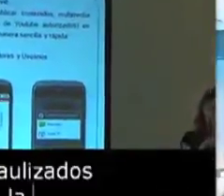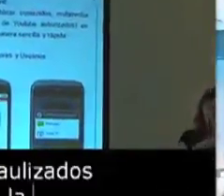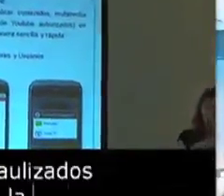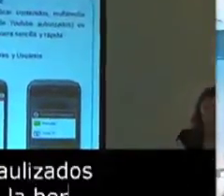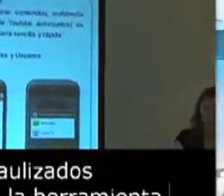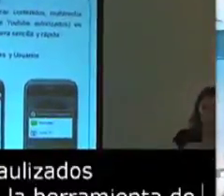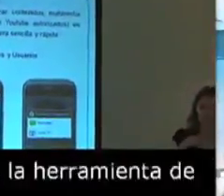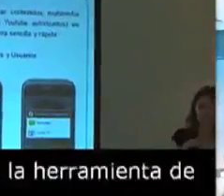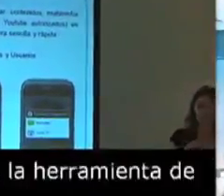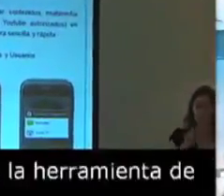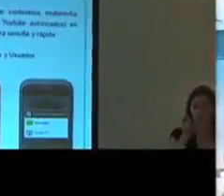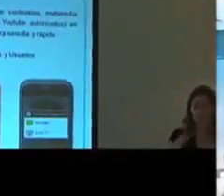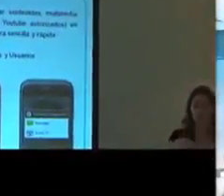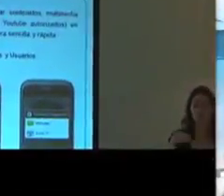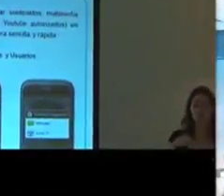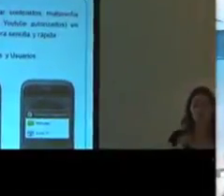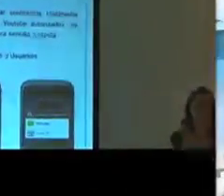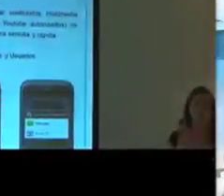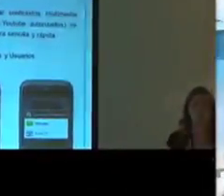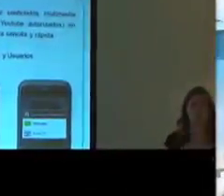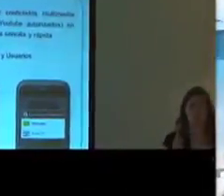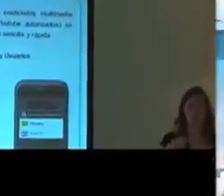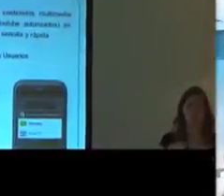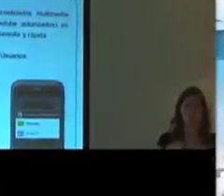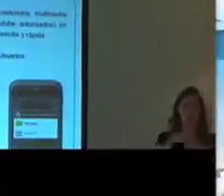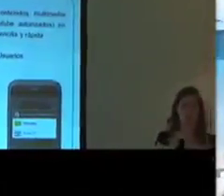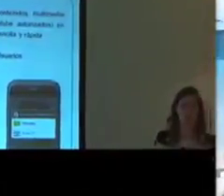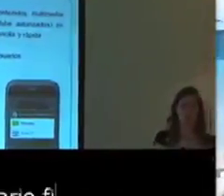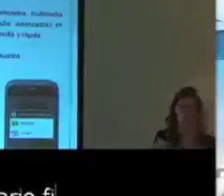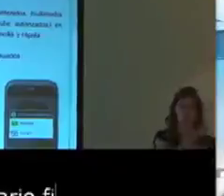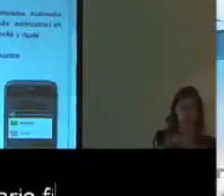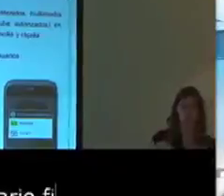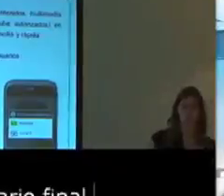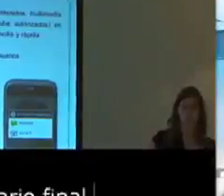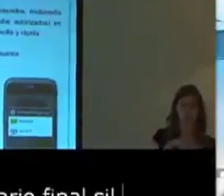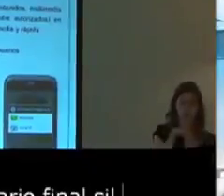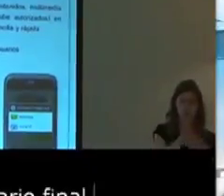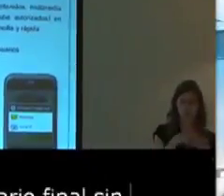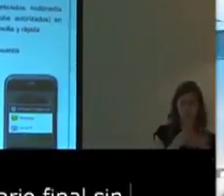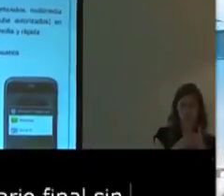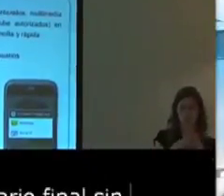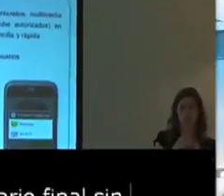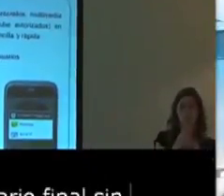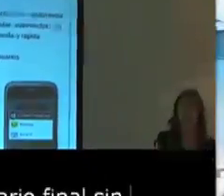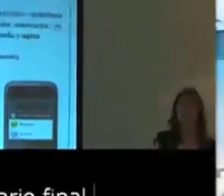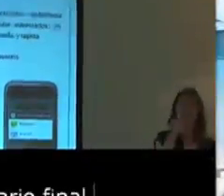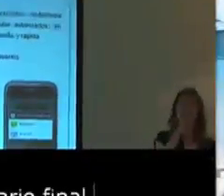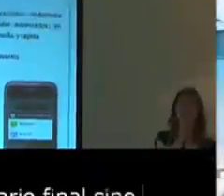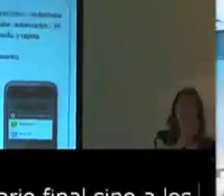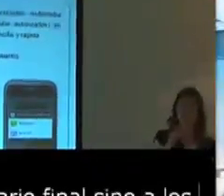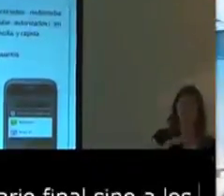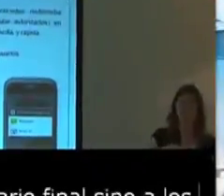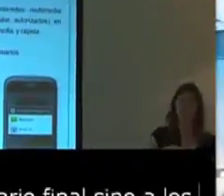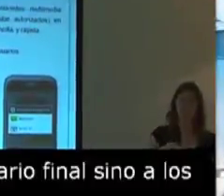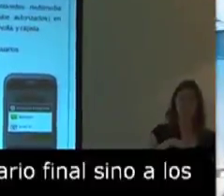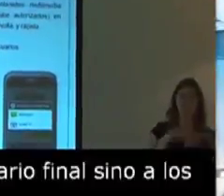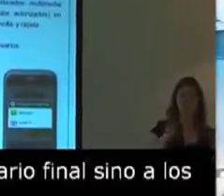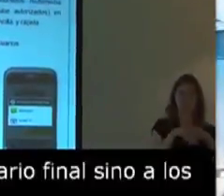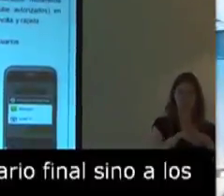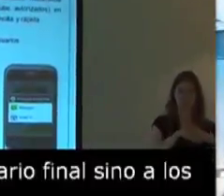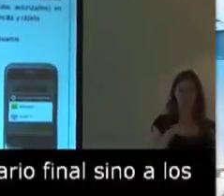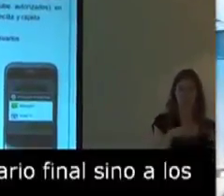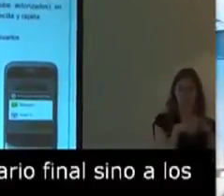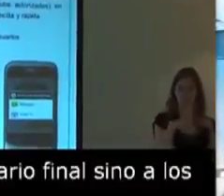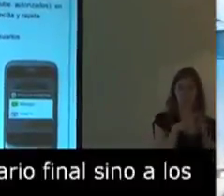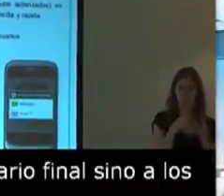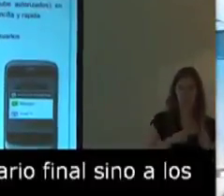through a tool. This tool is used for aimed at the Red Cross professionals to add more